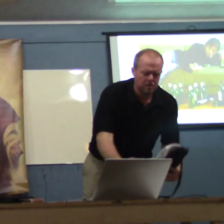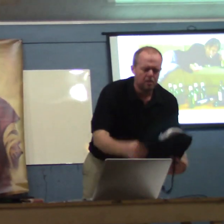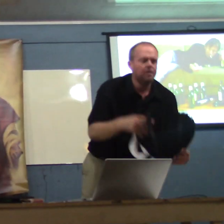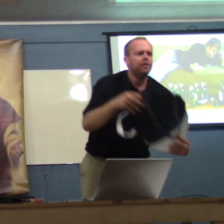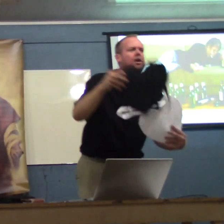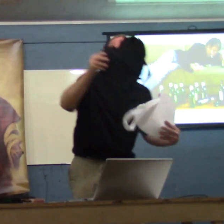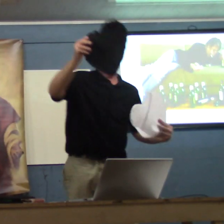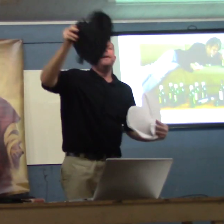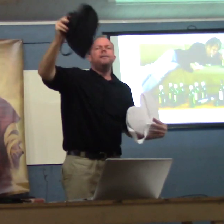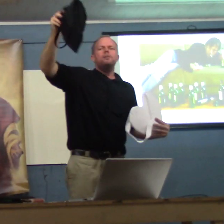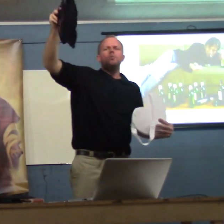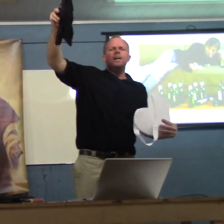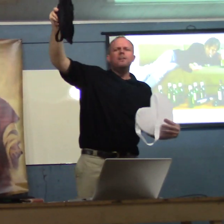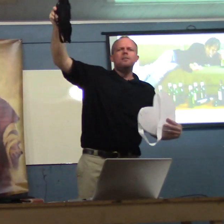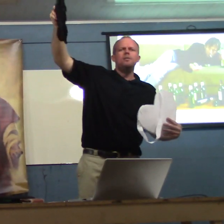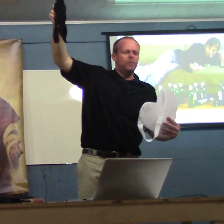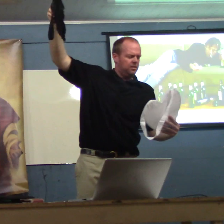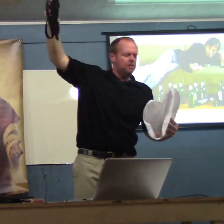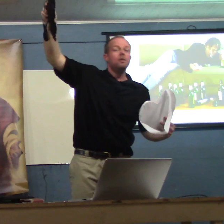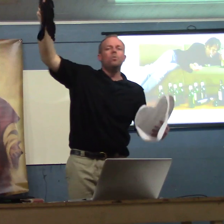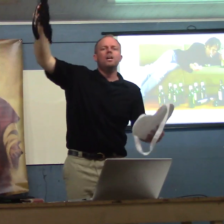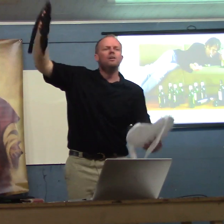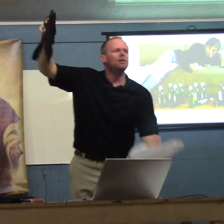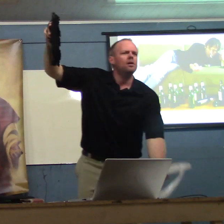hell. Where do we need to put it?